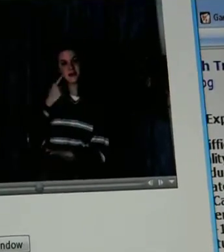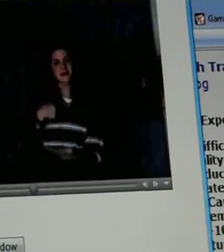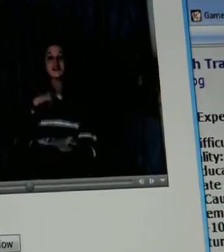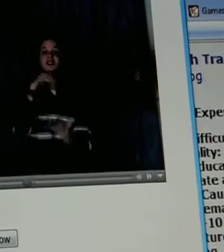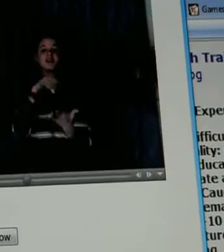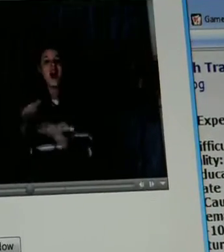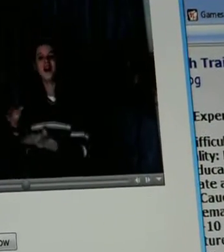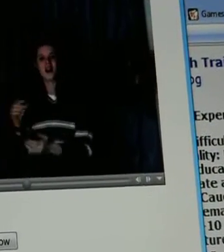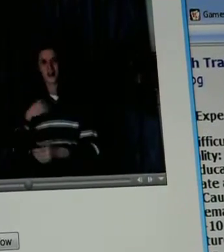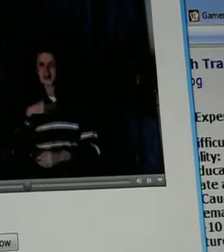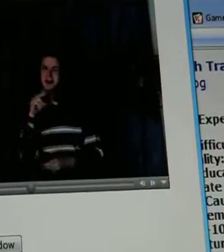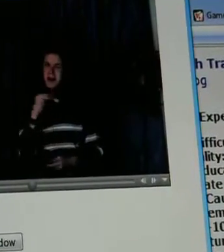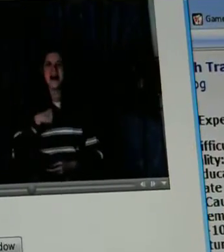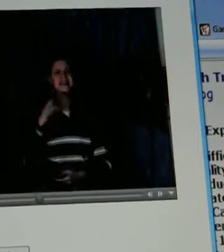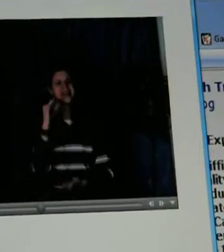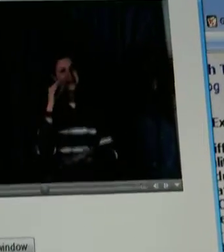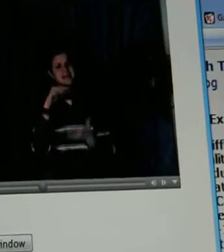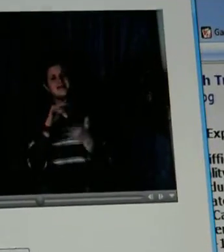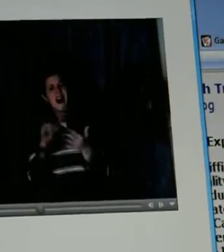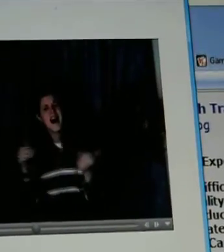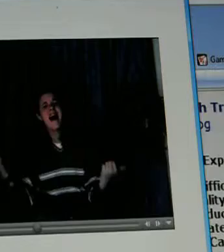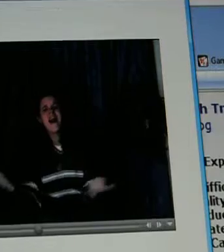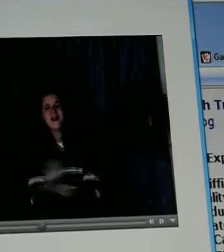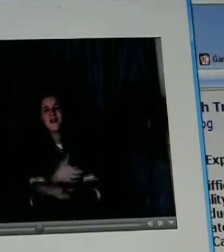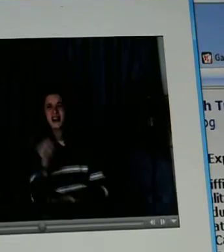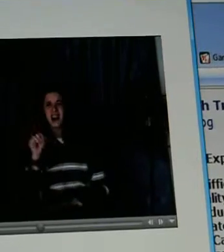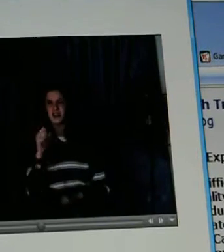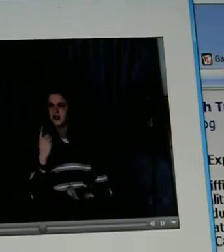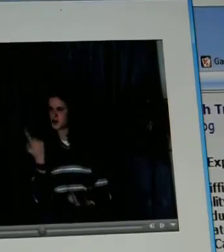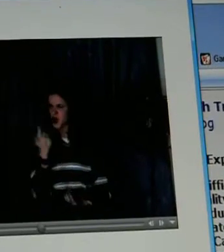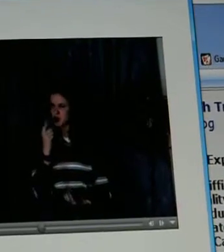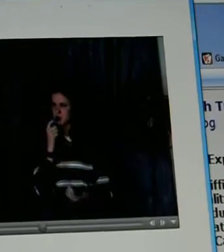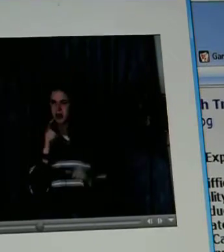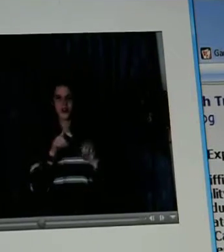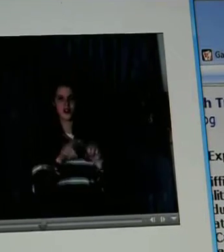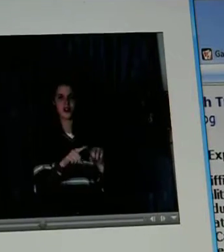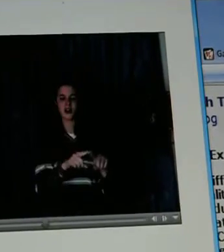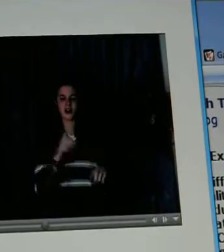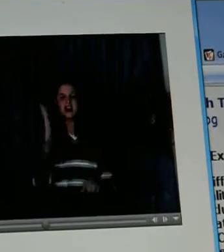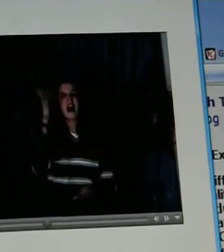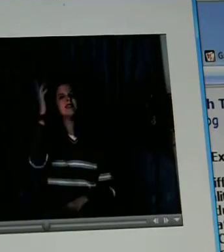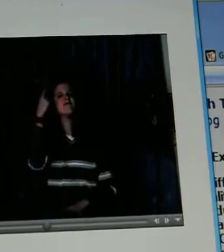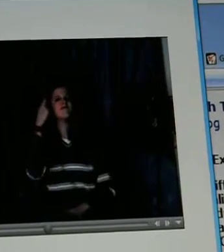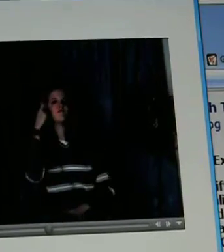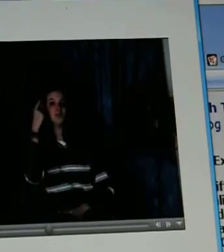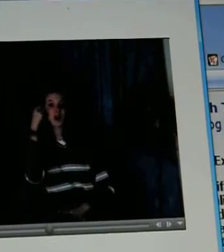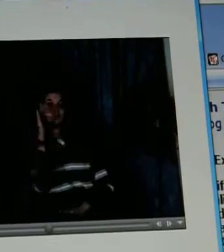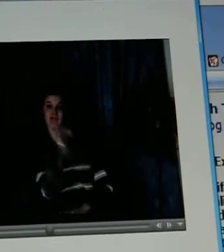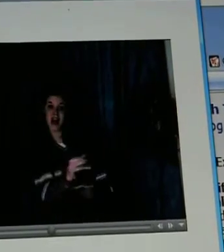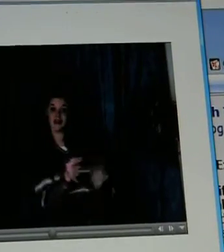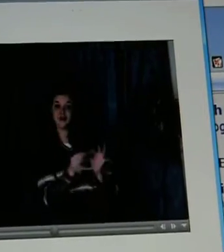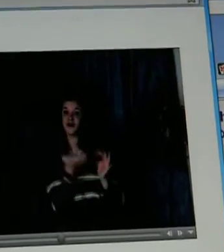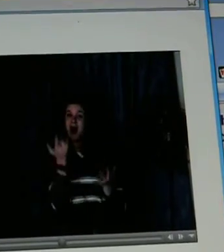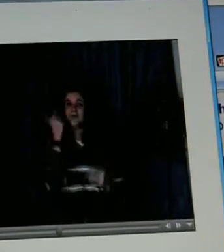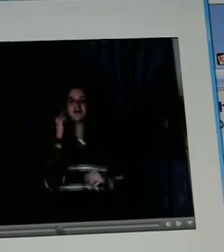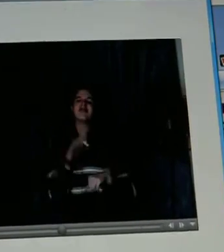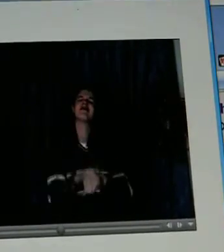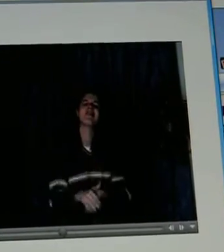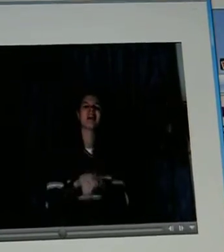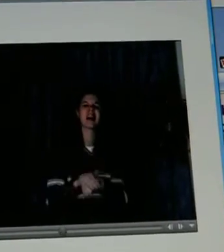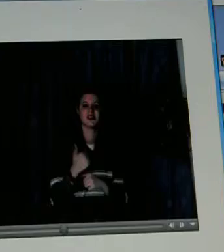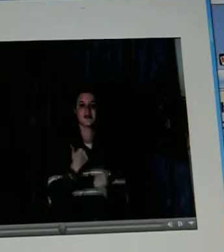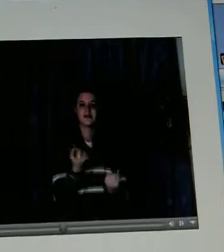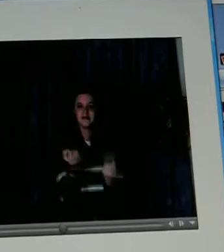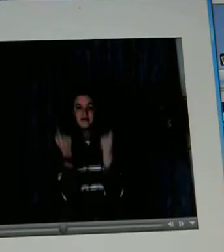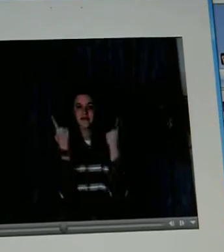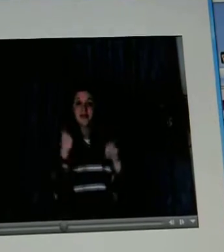going on. And they were concerned that perhaps I was not studying, but I told them that I was doing everything I was supposed to be doing. My dad